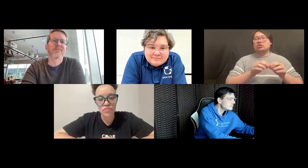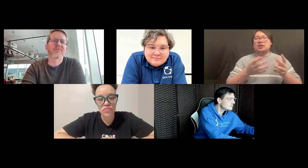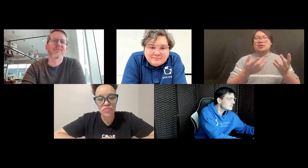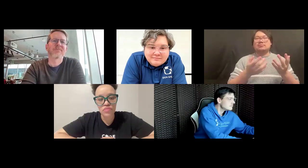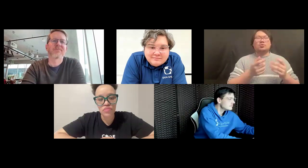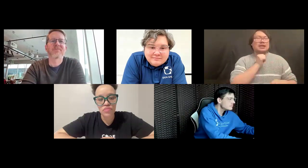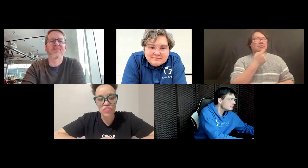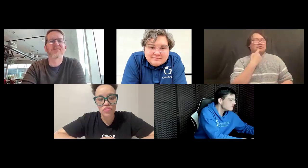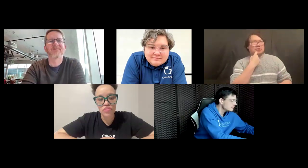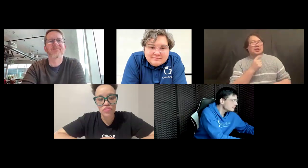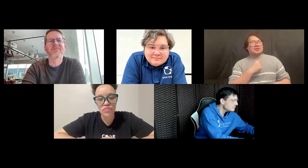sense.